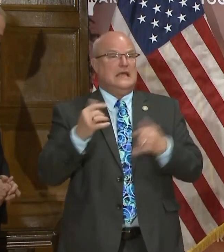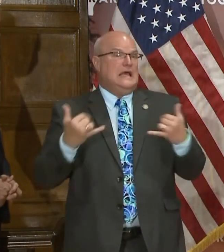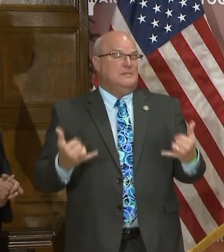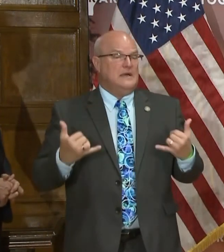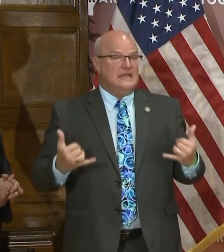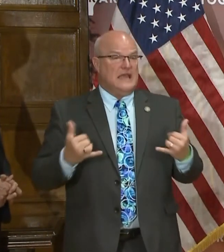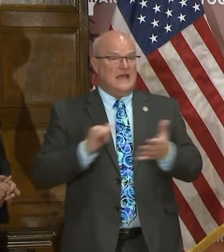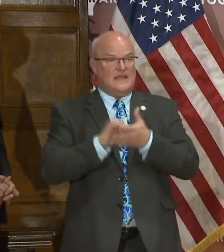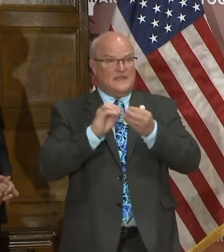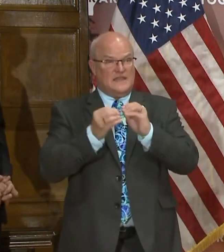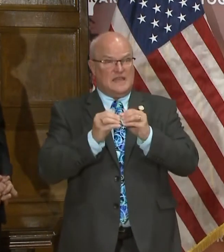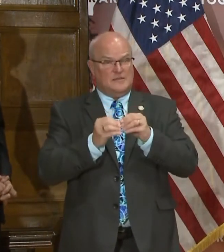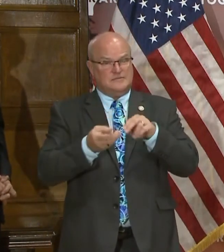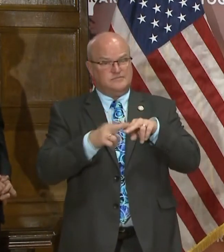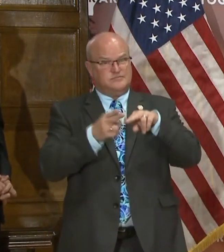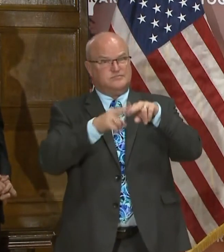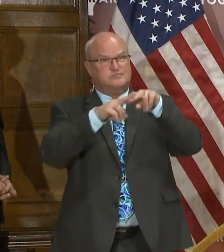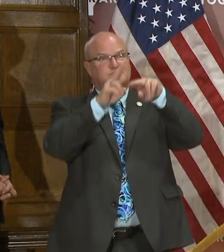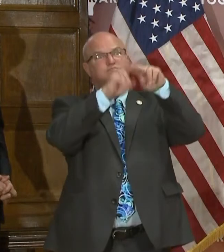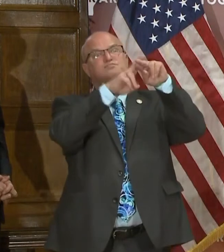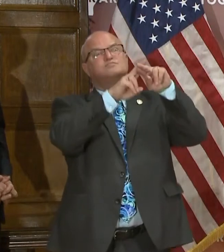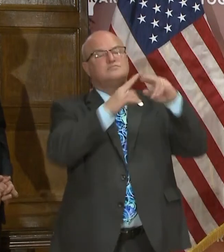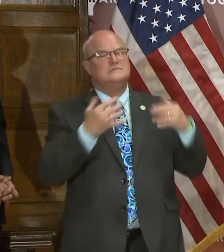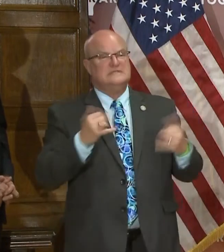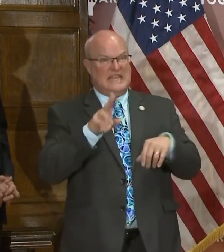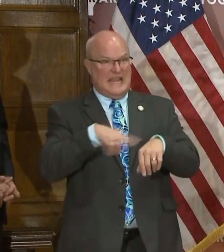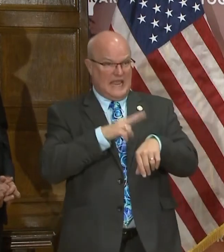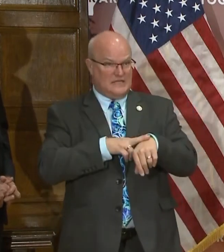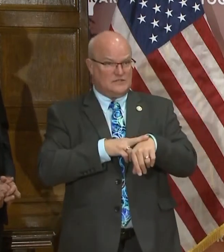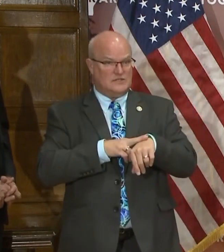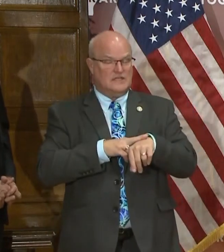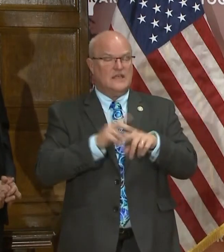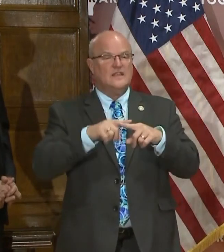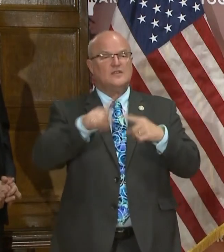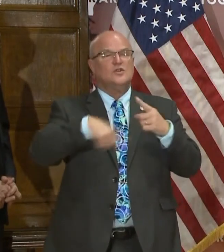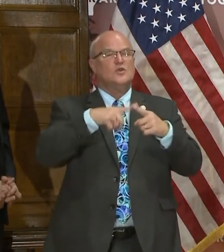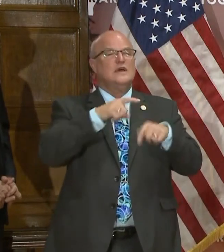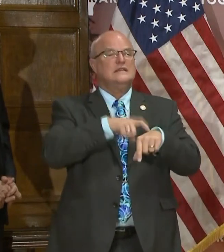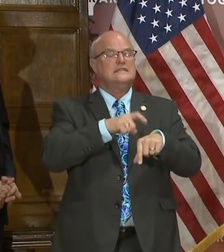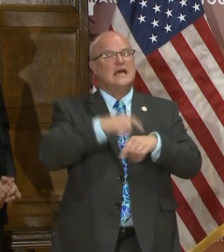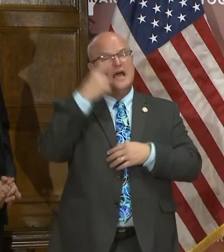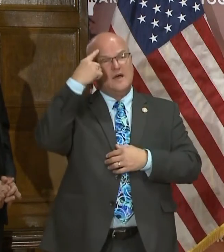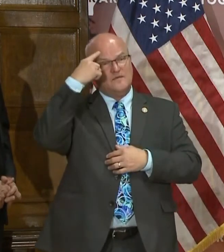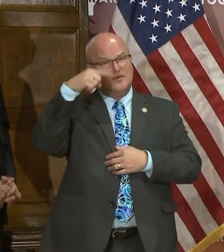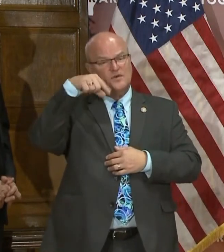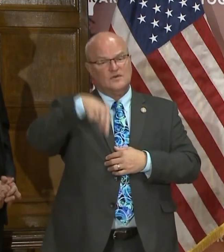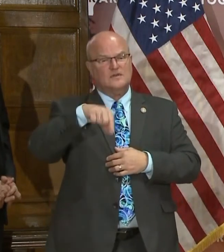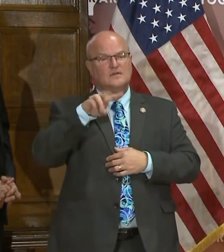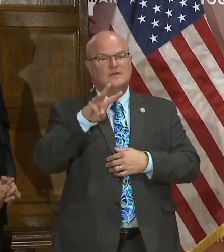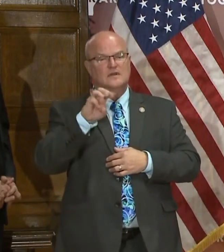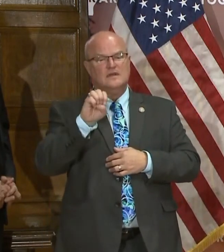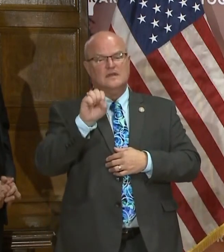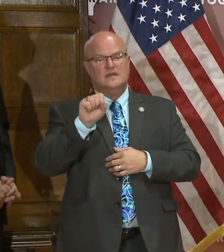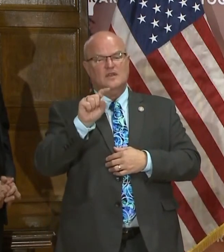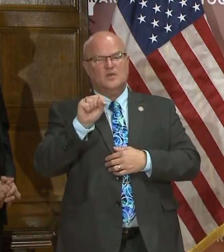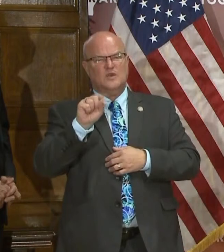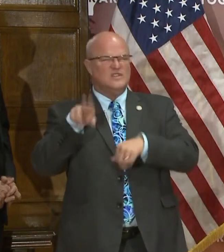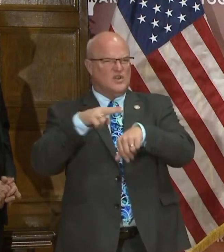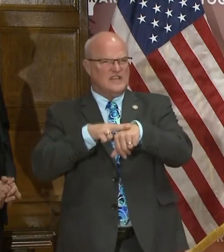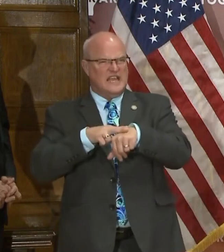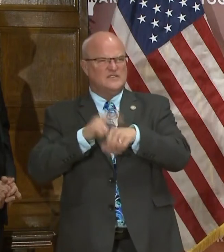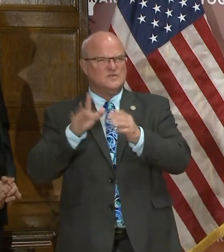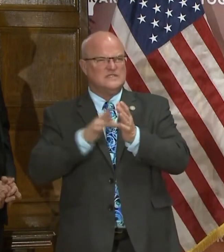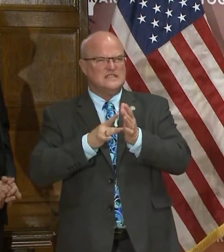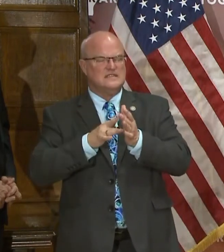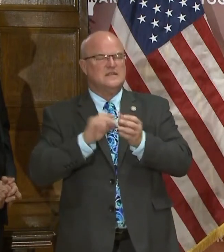that the numbers have gone up so dramatically nationally, the turnaround time for Quest or other national centers is creeping